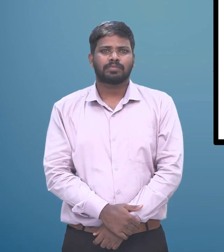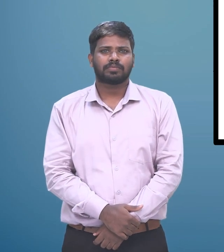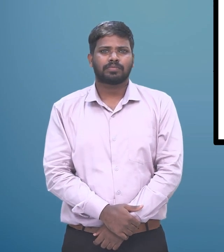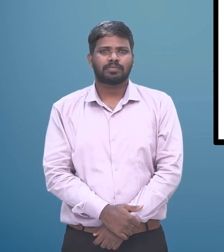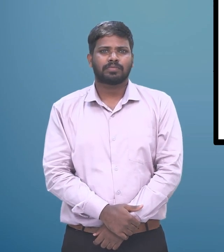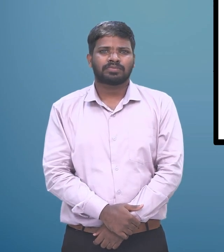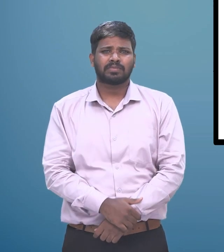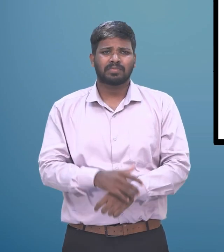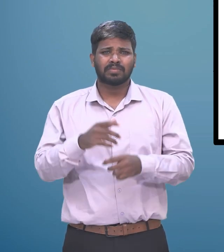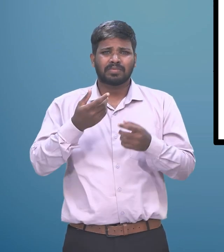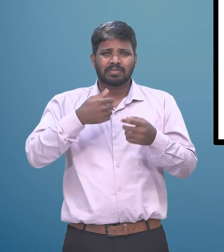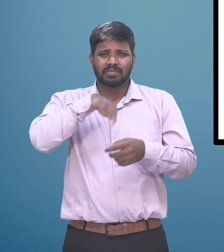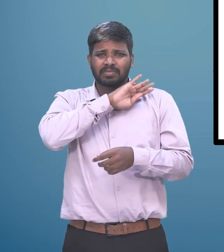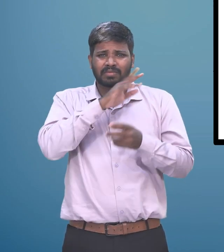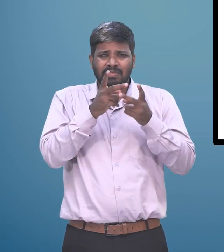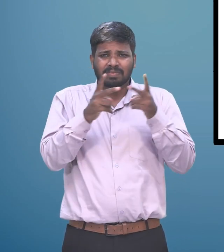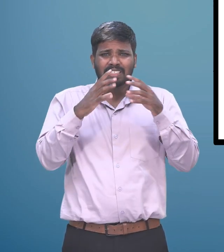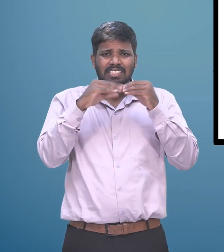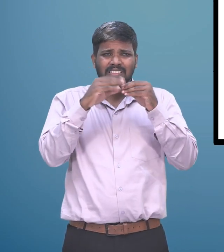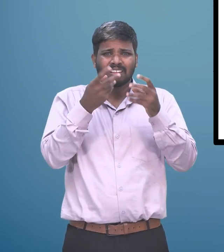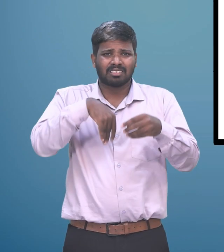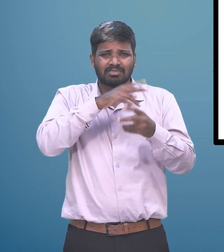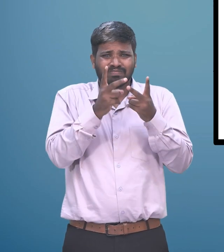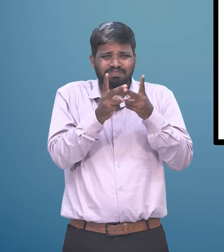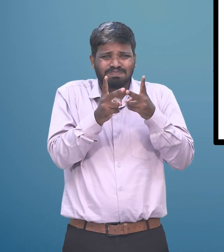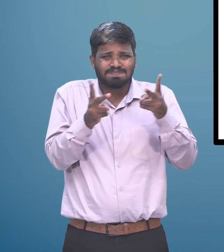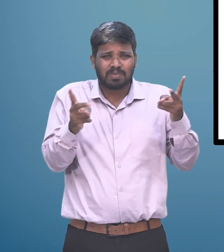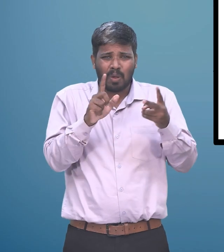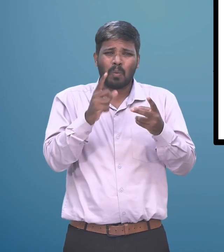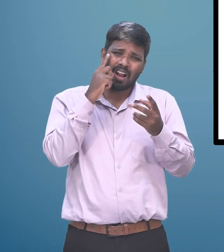saris. There are many more kinds of cotton saris.